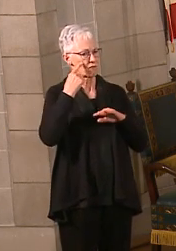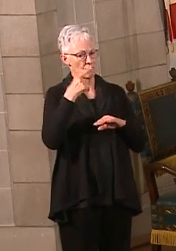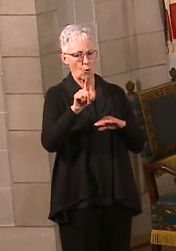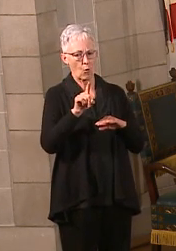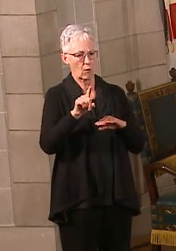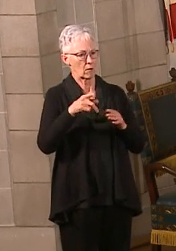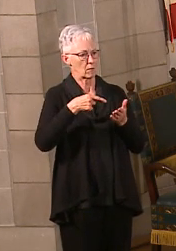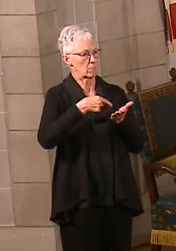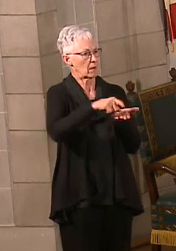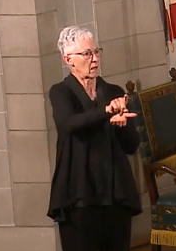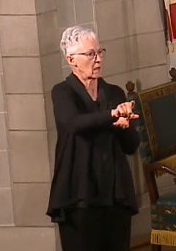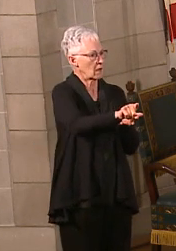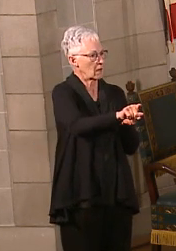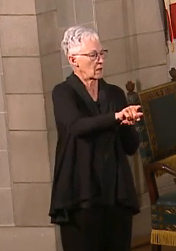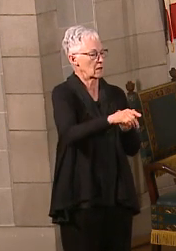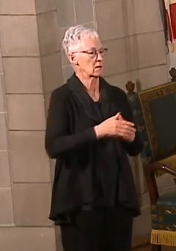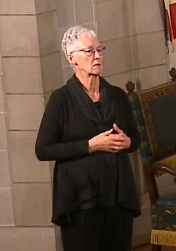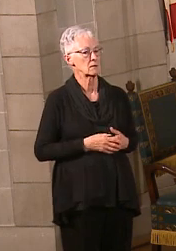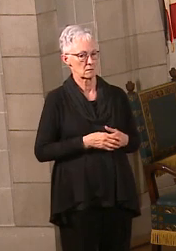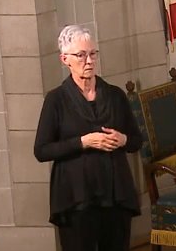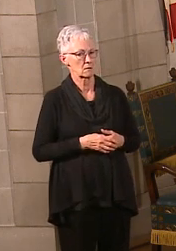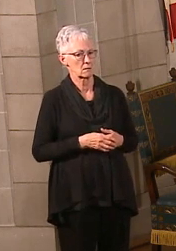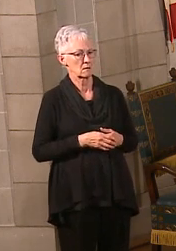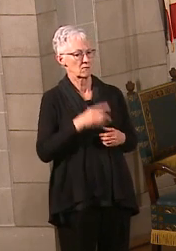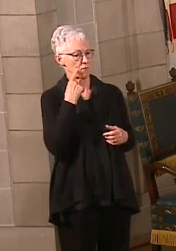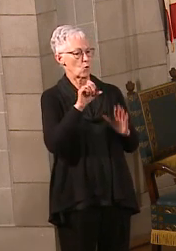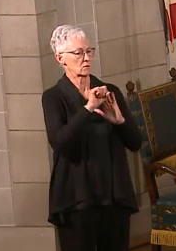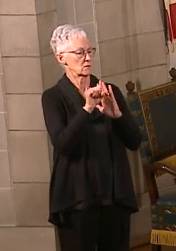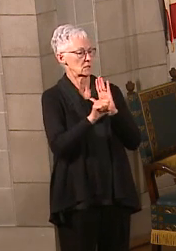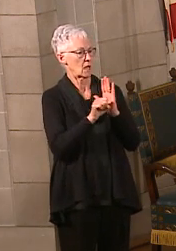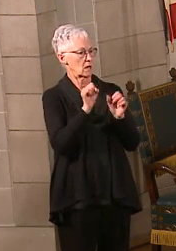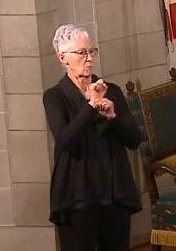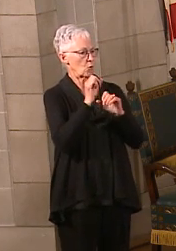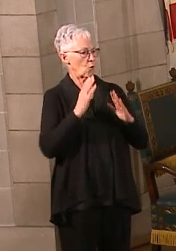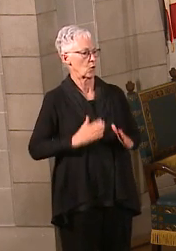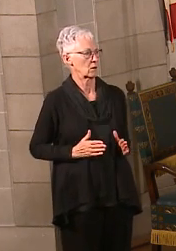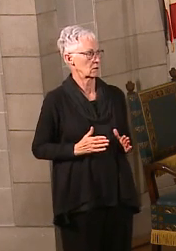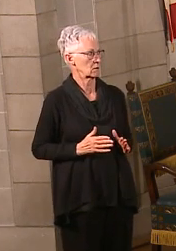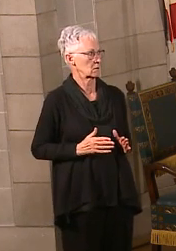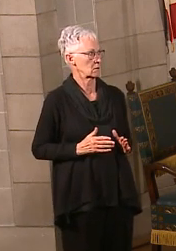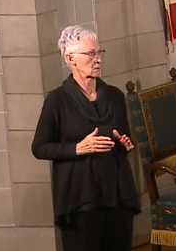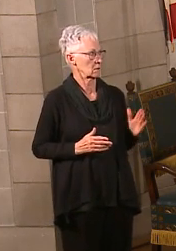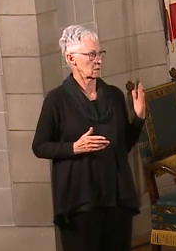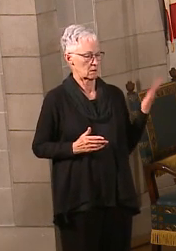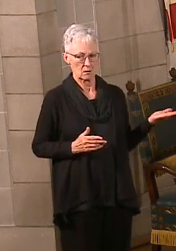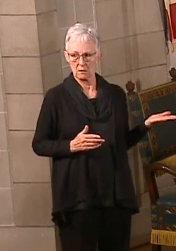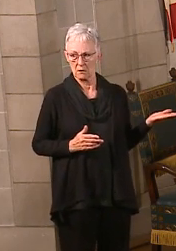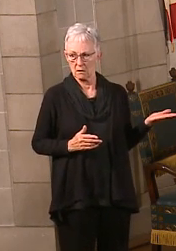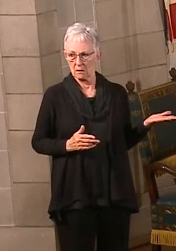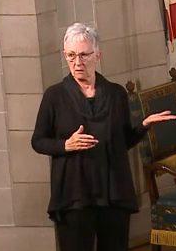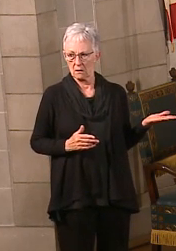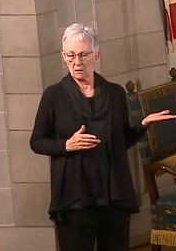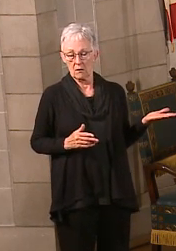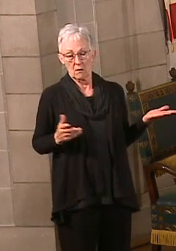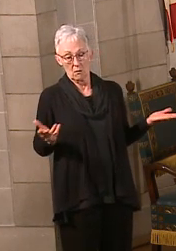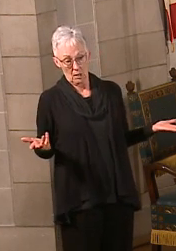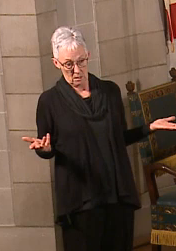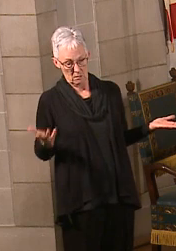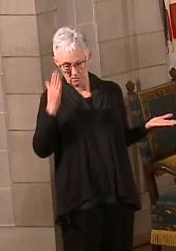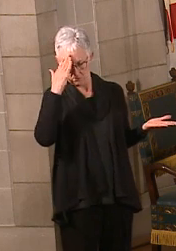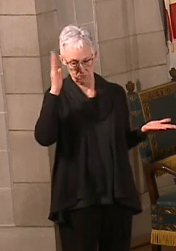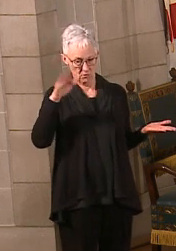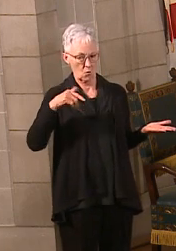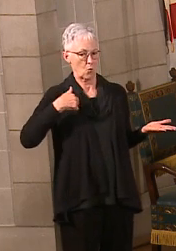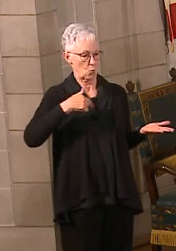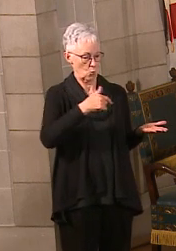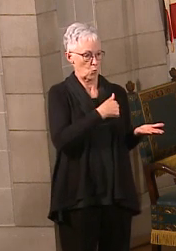one of the unions here at the state of Nebraska. And look, folks, first of all, we provide essential services. We have to continue to provide those essential services.